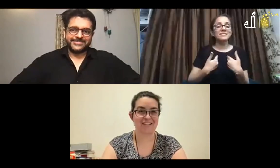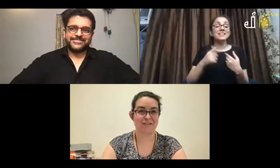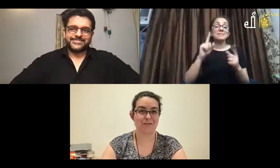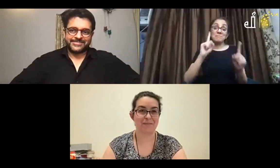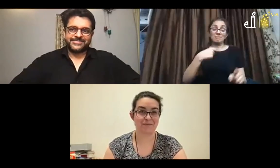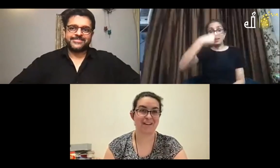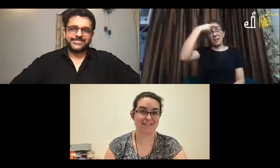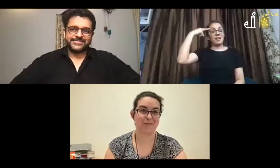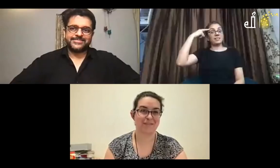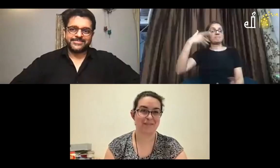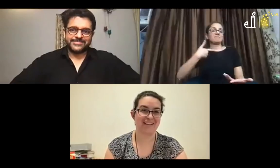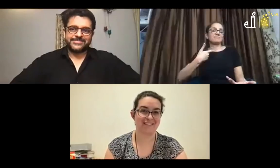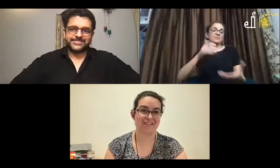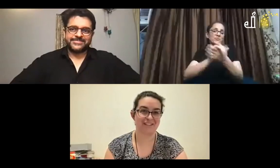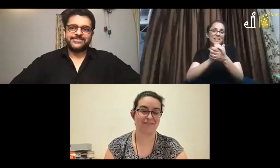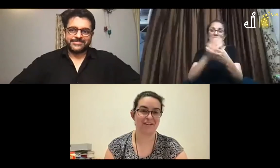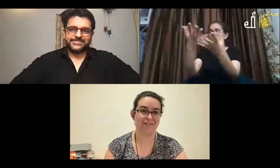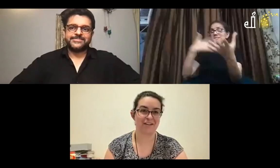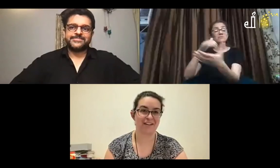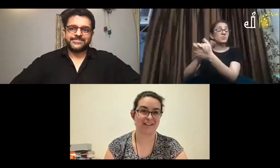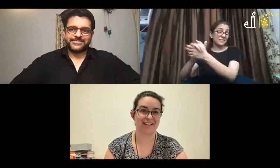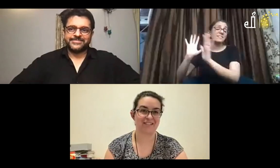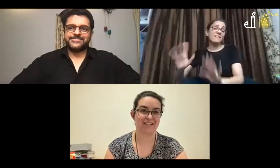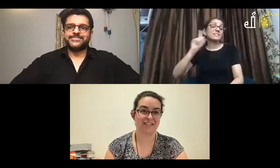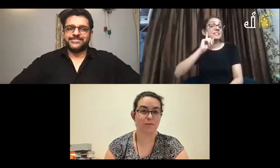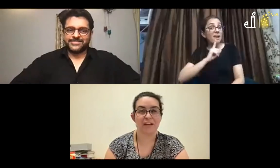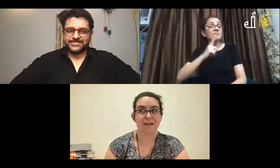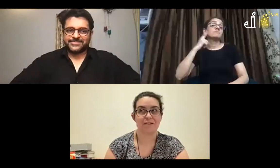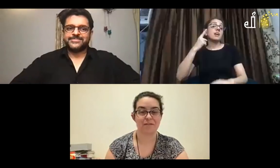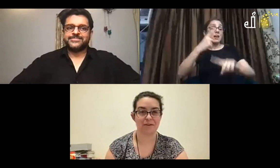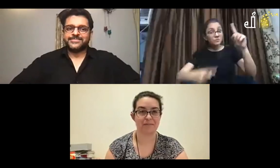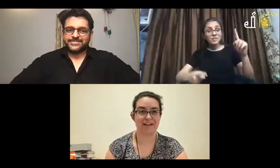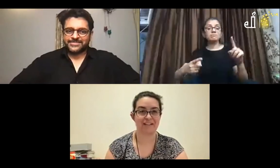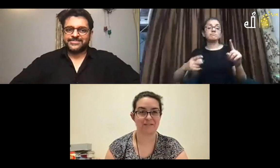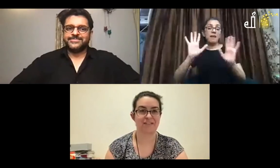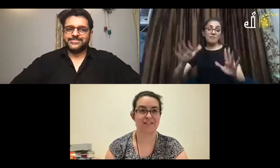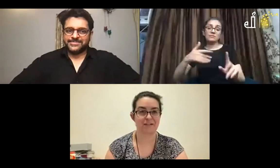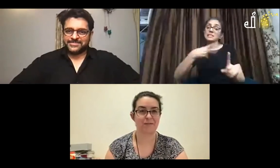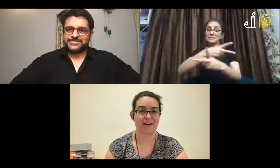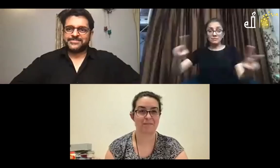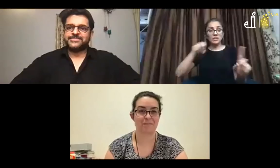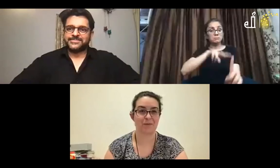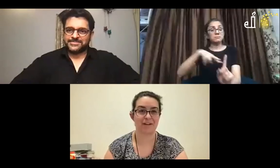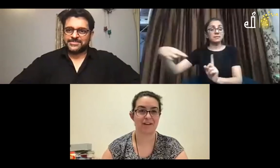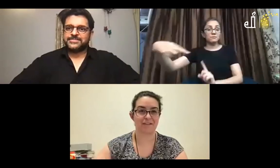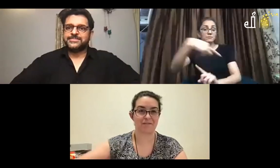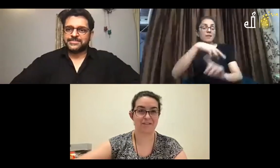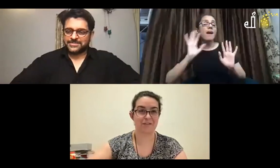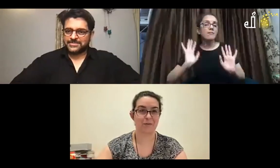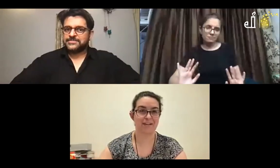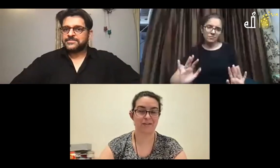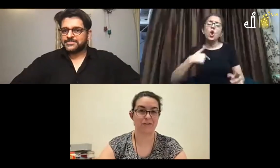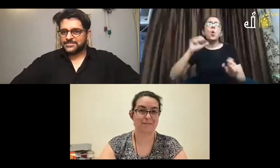fortunate to be friends with many other deaf and hard of hearing audiologists. And we all have different perspectives too. We all have